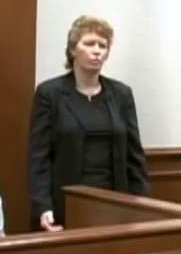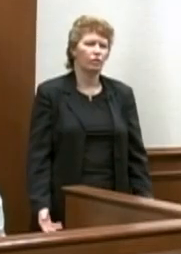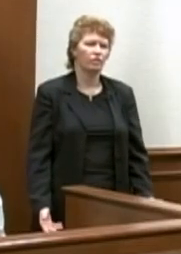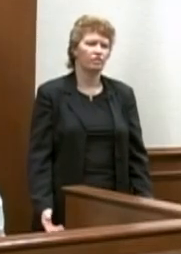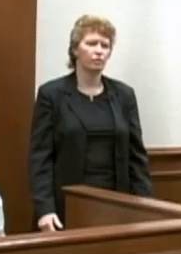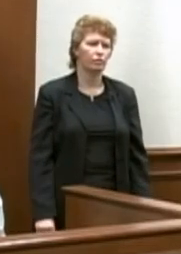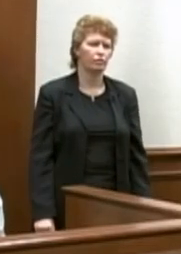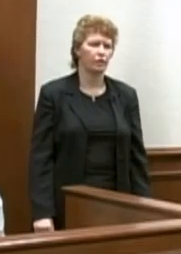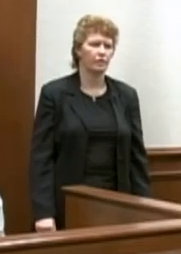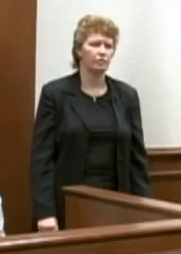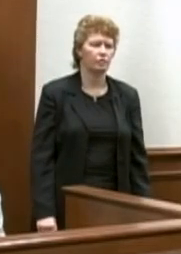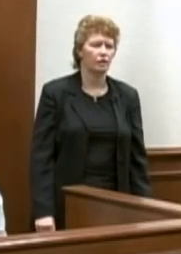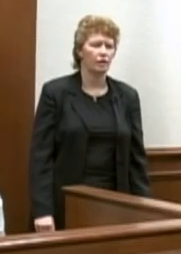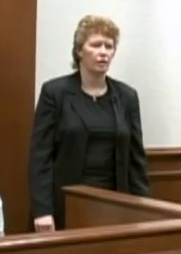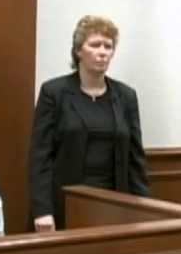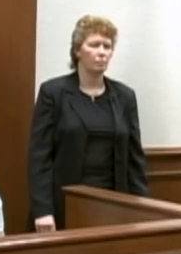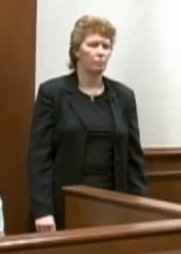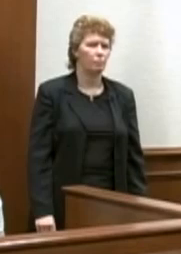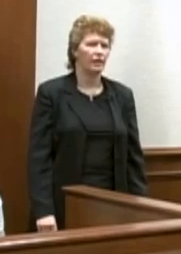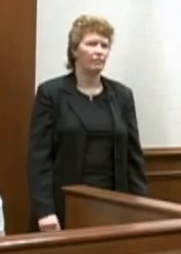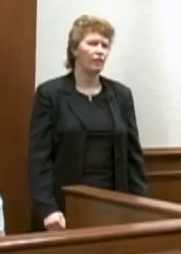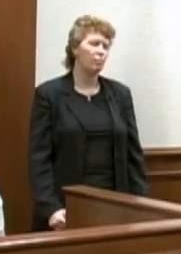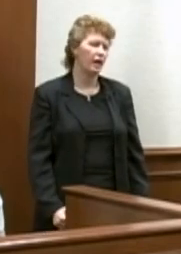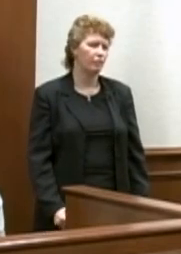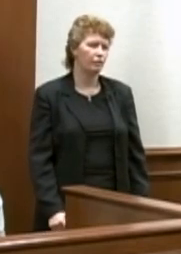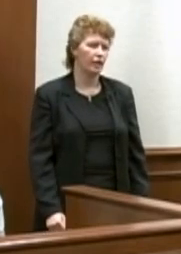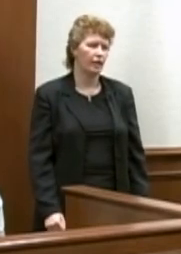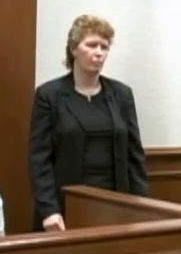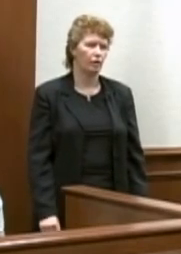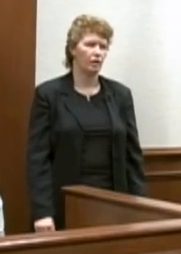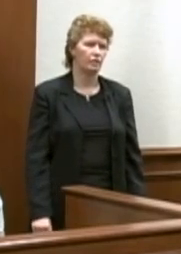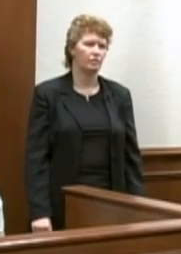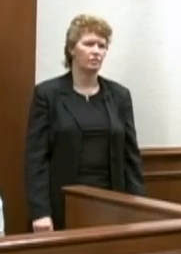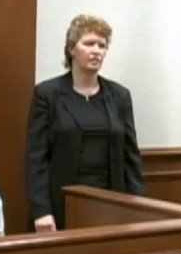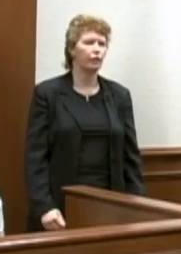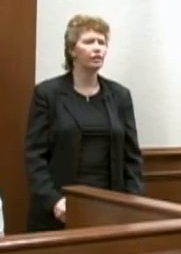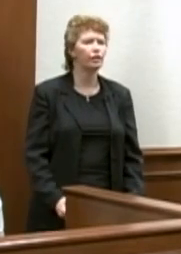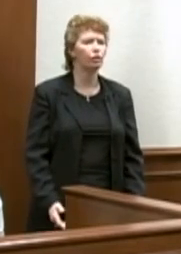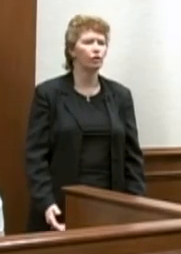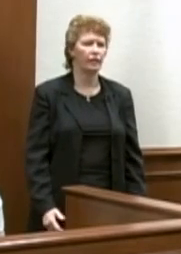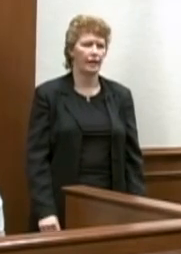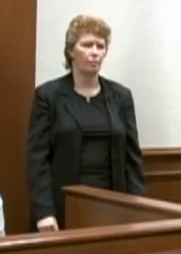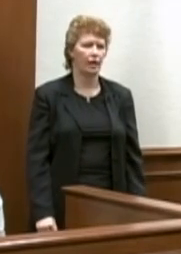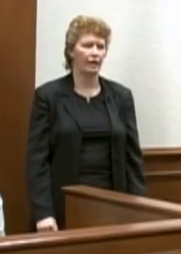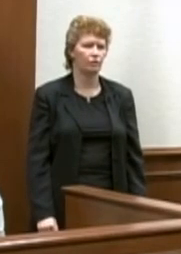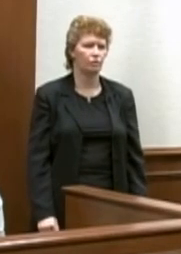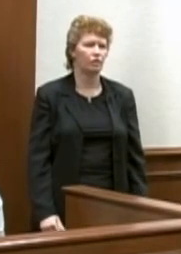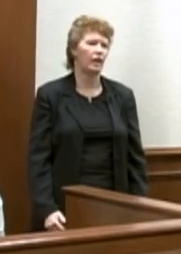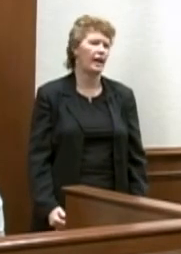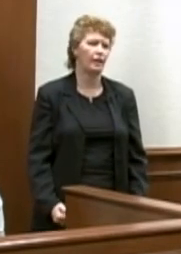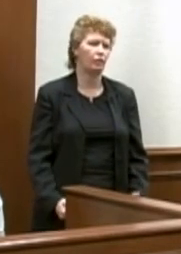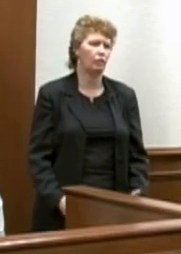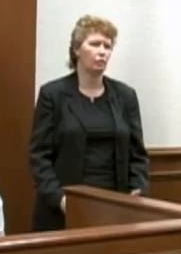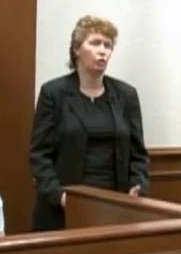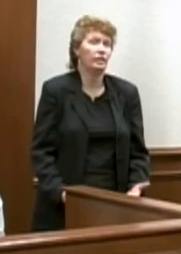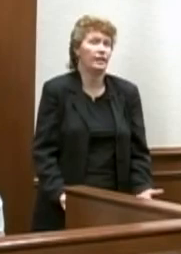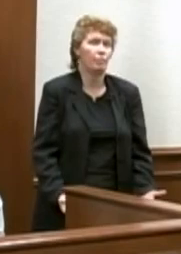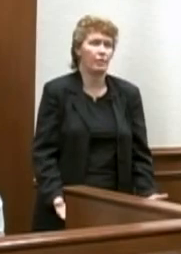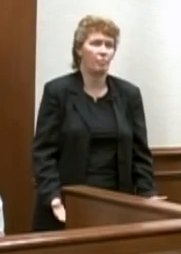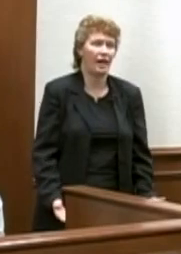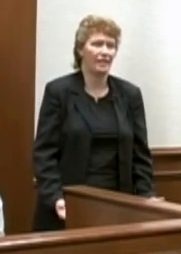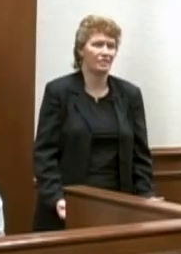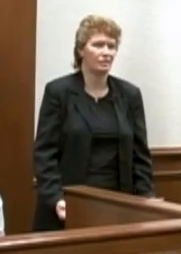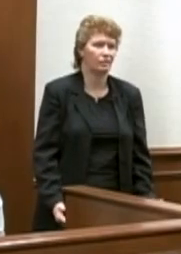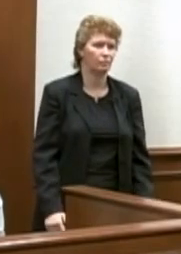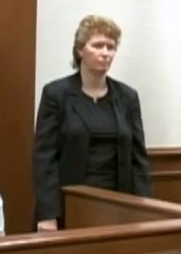Yes, I would consider us friends, but I felt bad for Kelly because Sarah didn't look at him like she had looked at